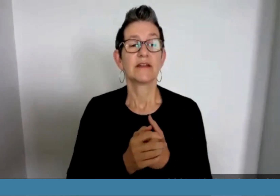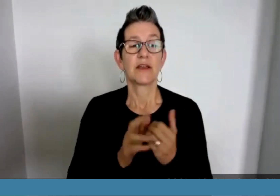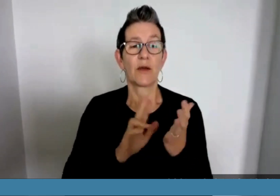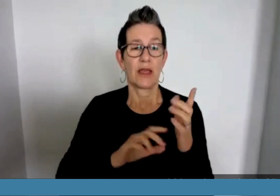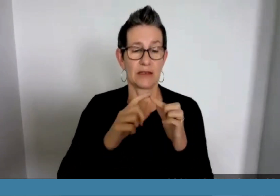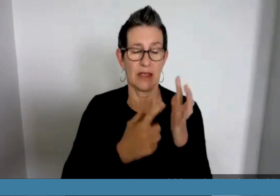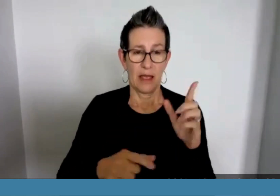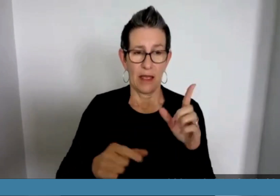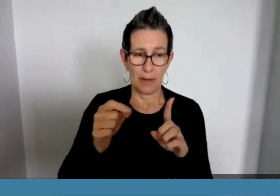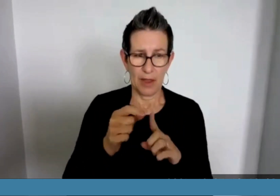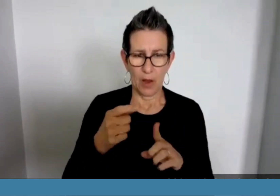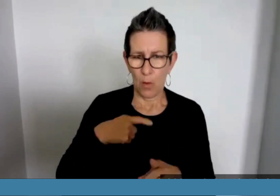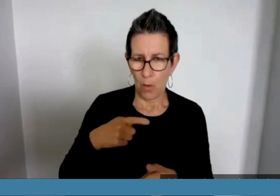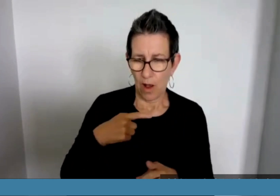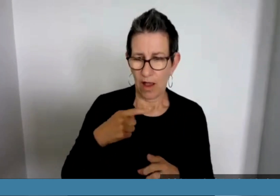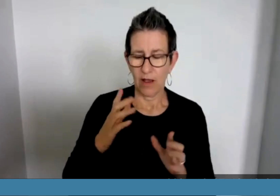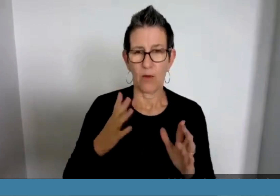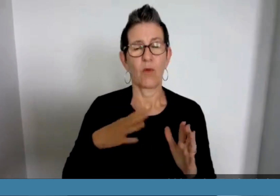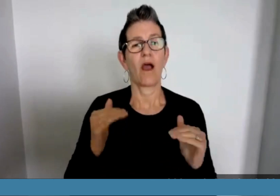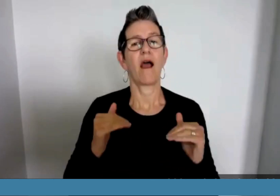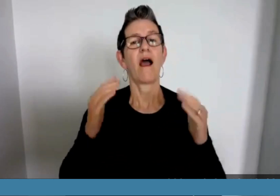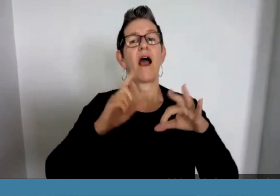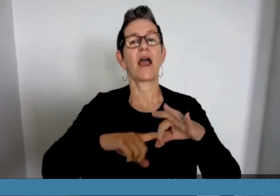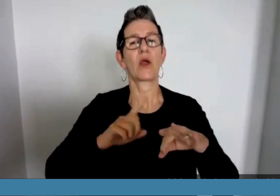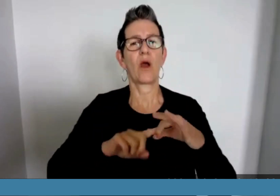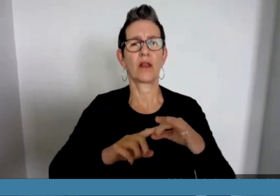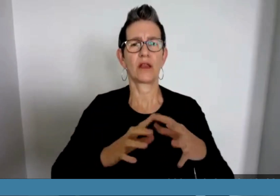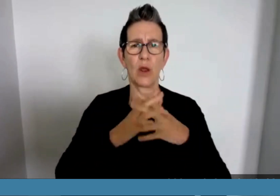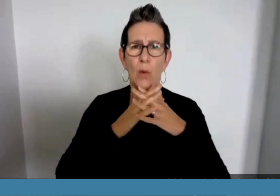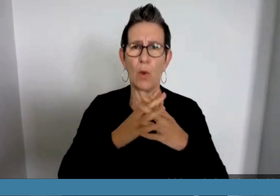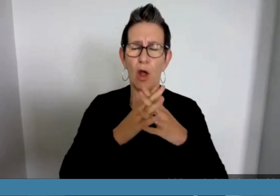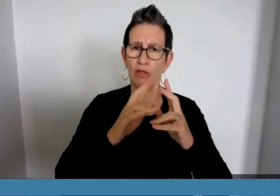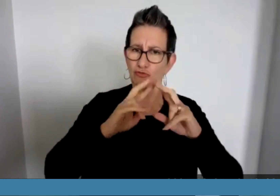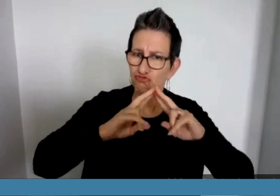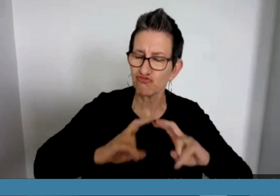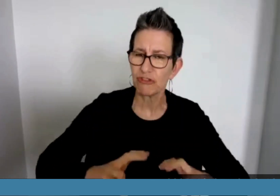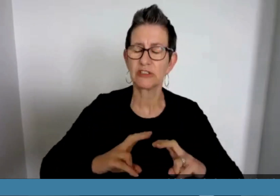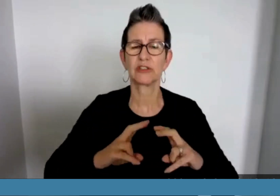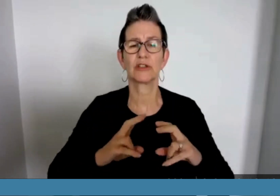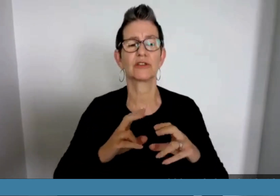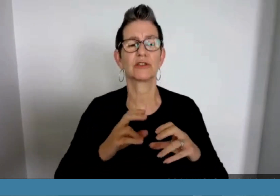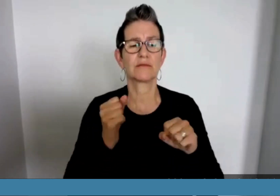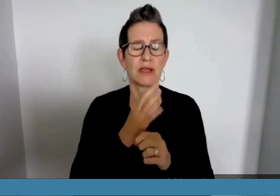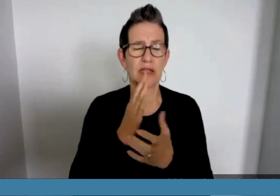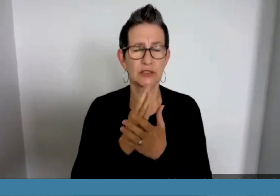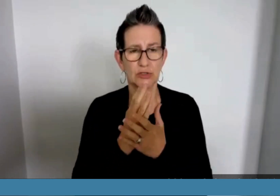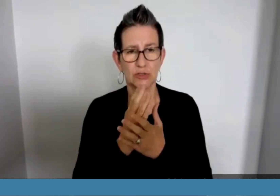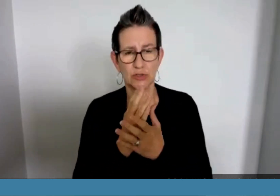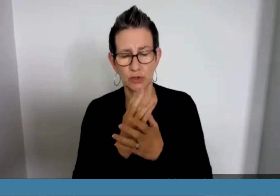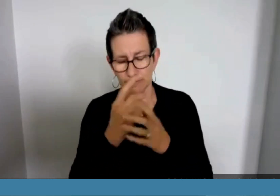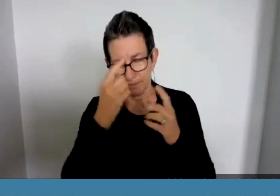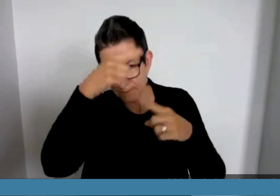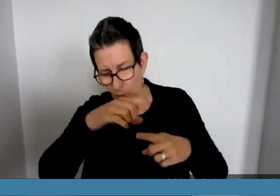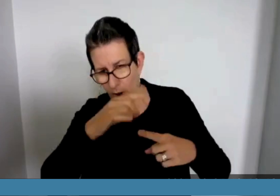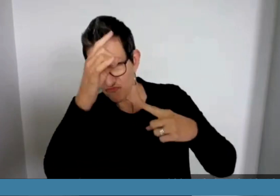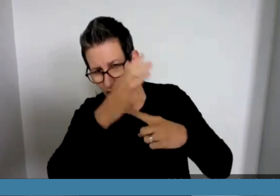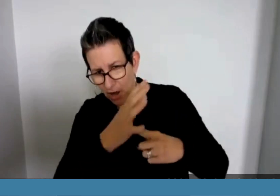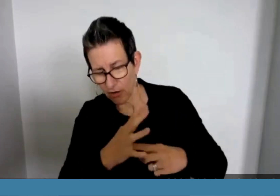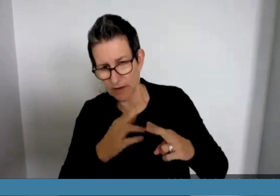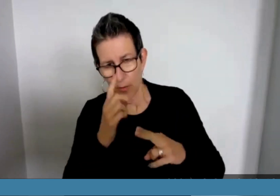advance high-quality, impactful research that addresses the priorities of people with disability, their families,